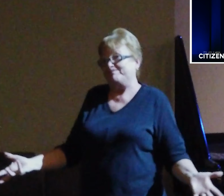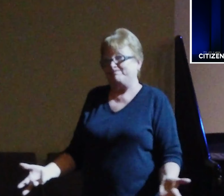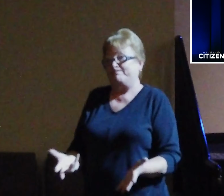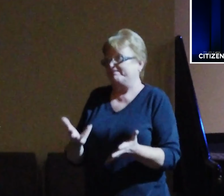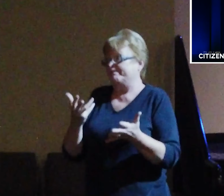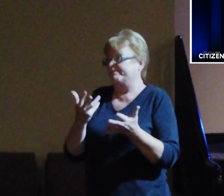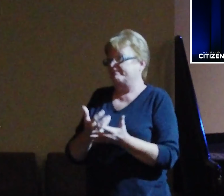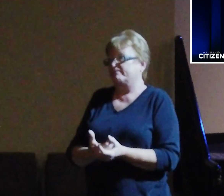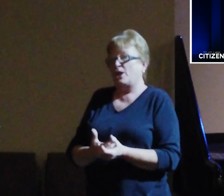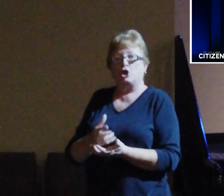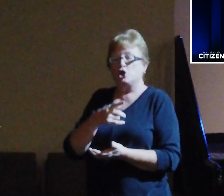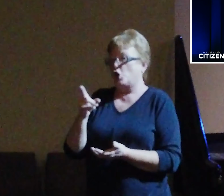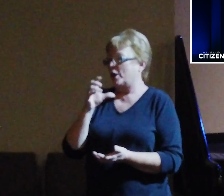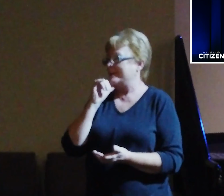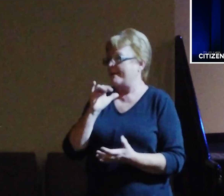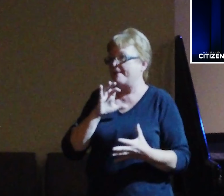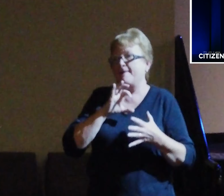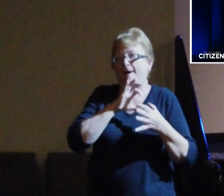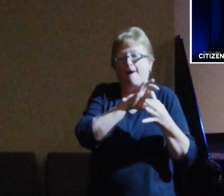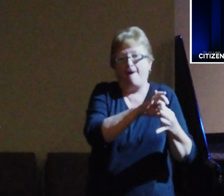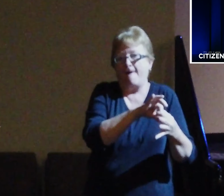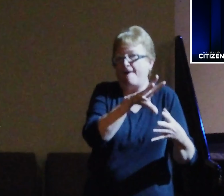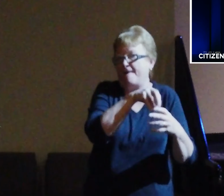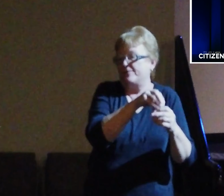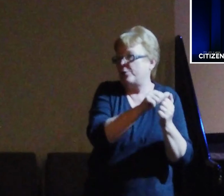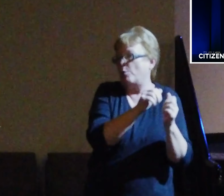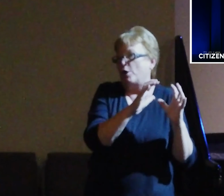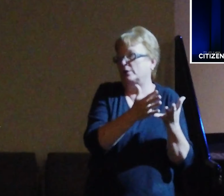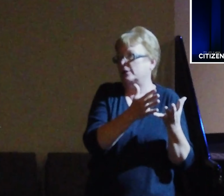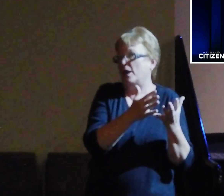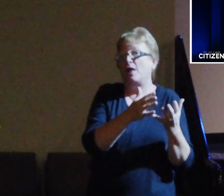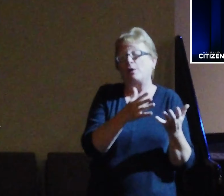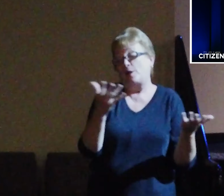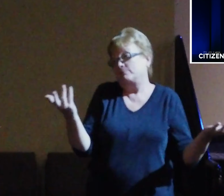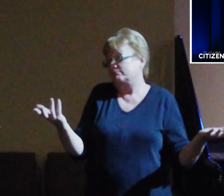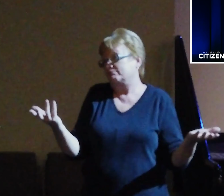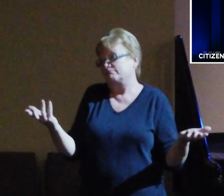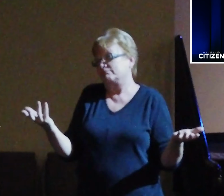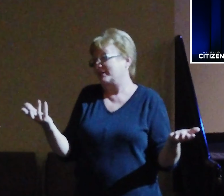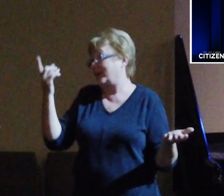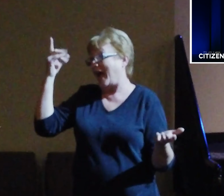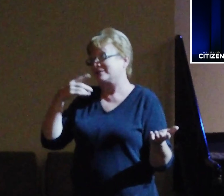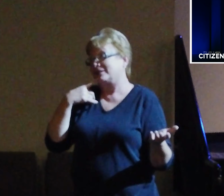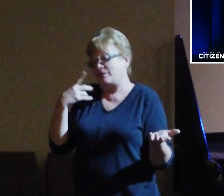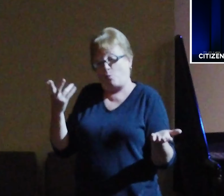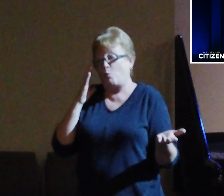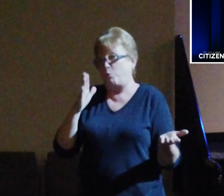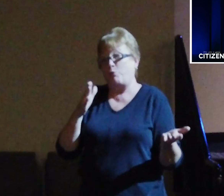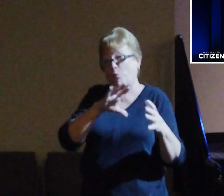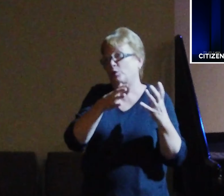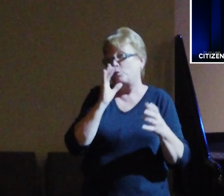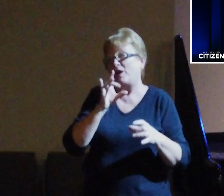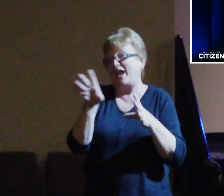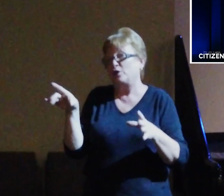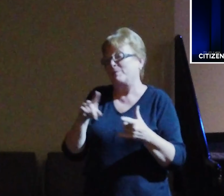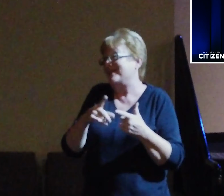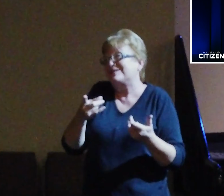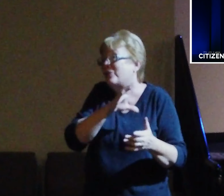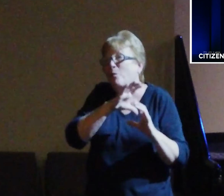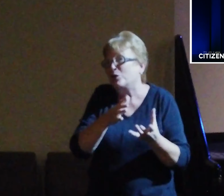You're not of the world. We're guaranteed that the world will hate us. Why? Because it hates Christ. Christ.